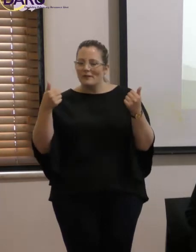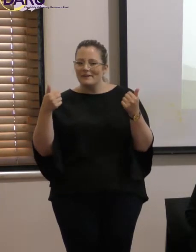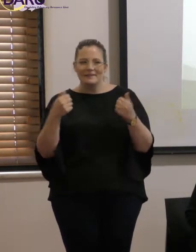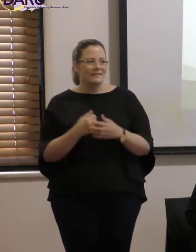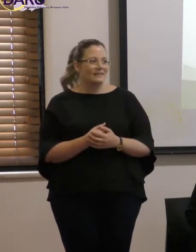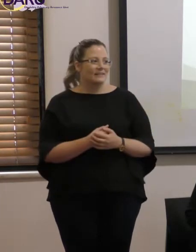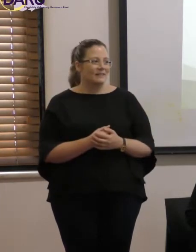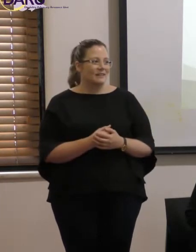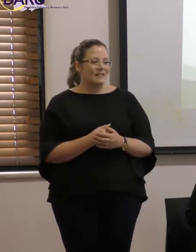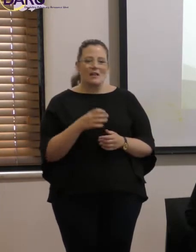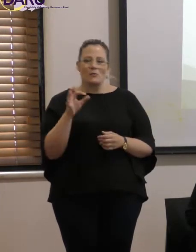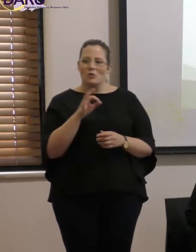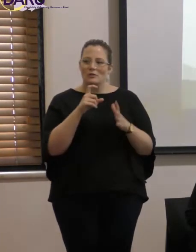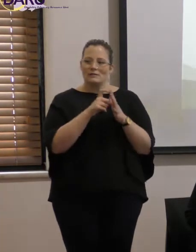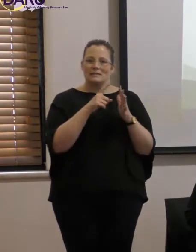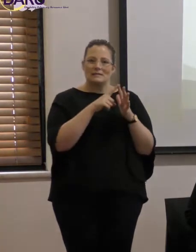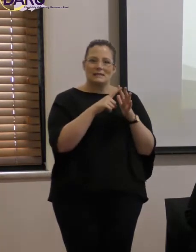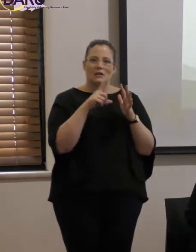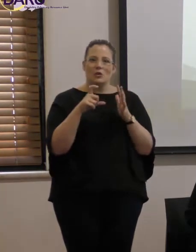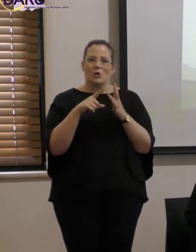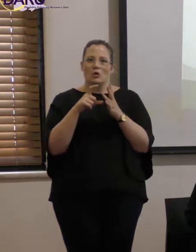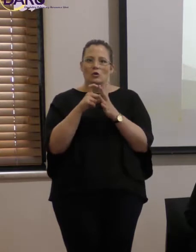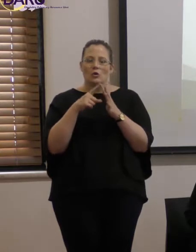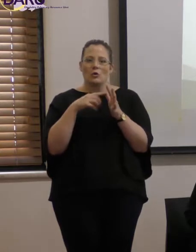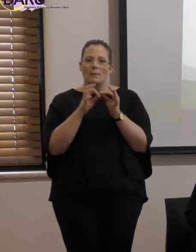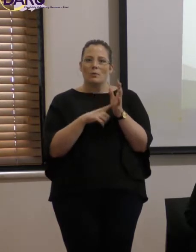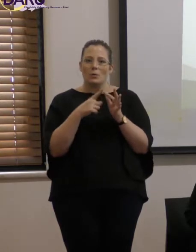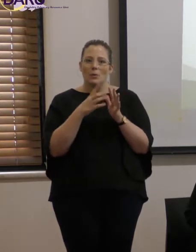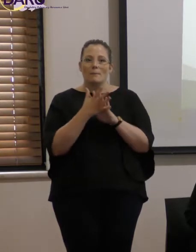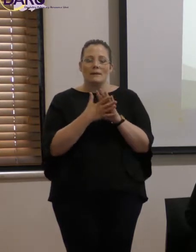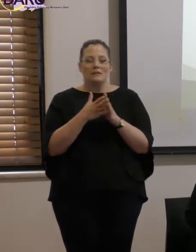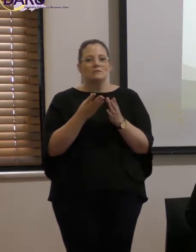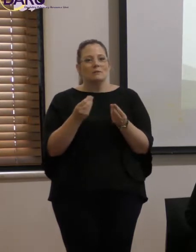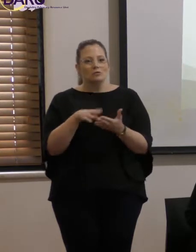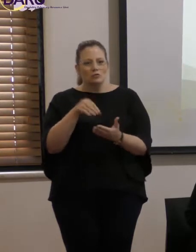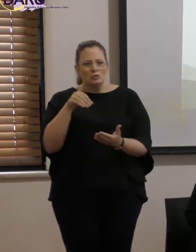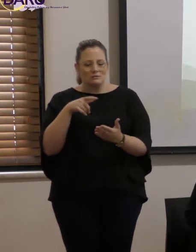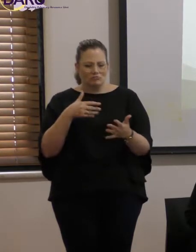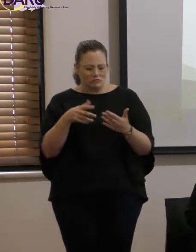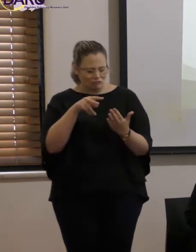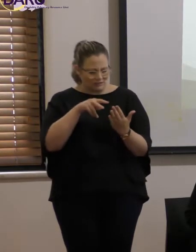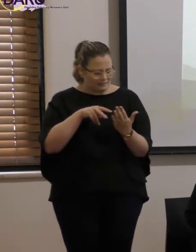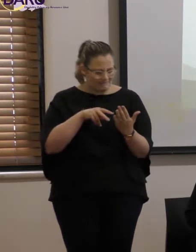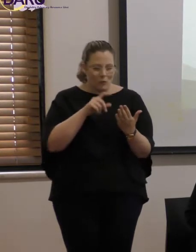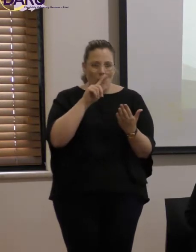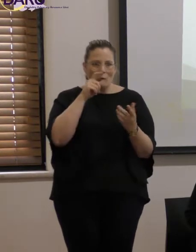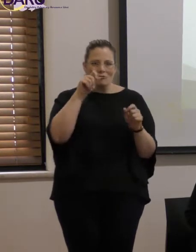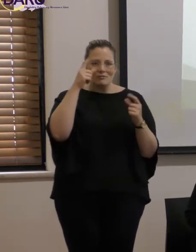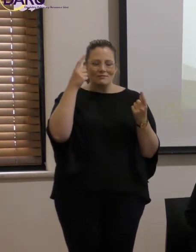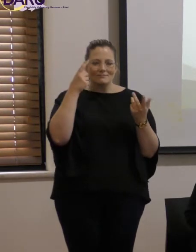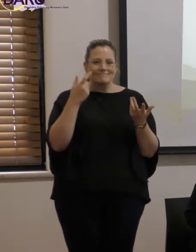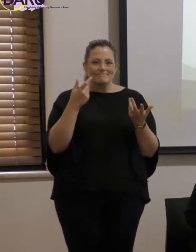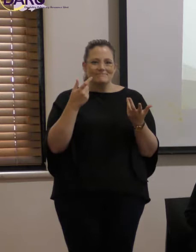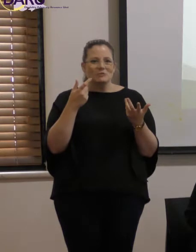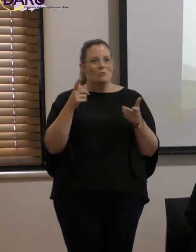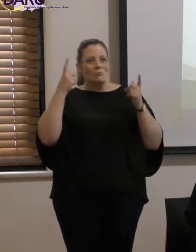being decodable for students who were struggling to read. So I think it's a complex question about resources, and